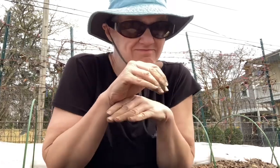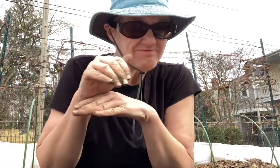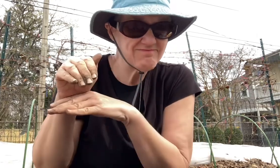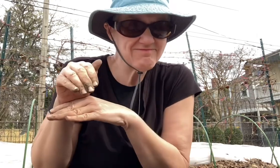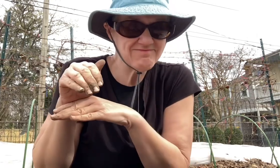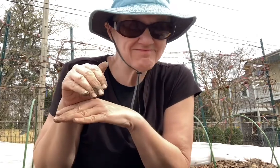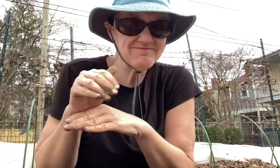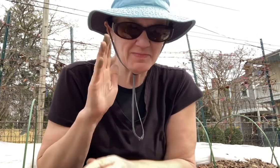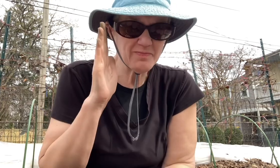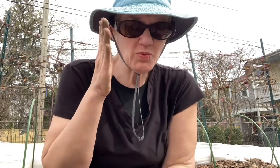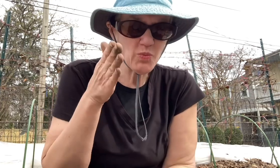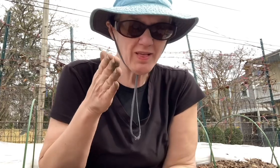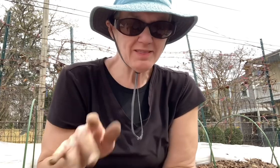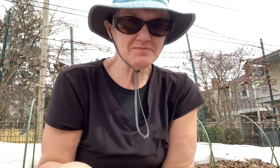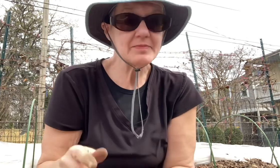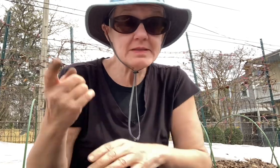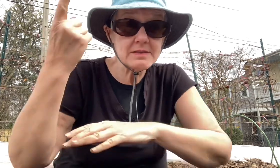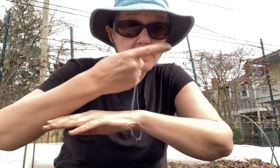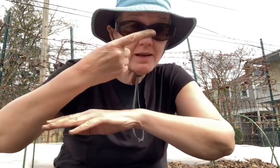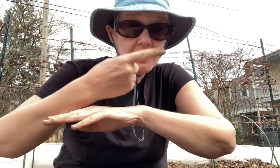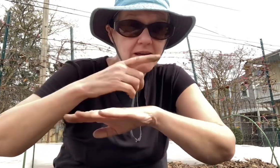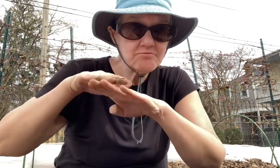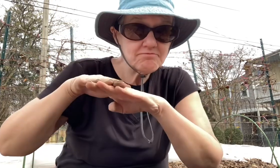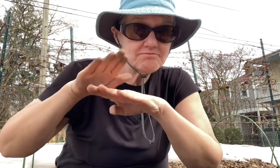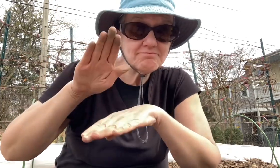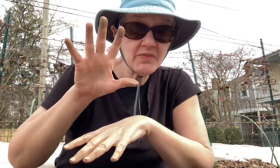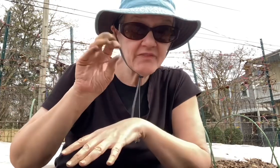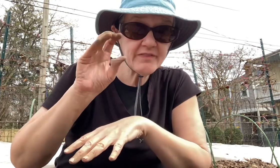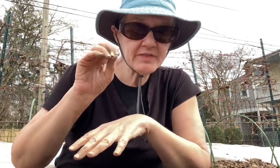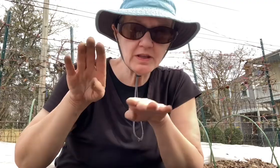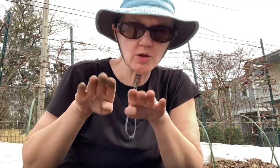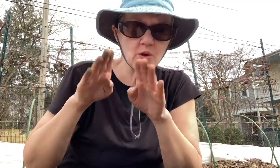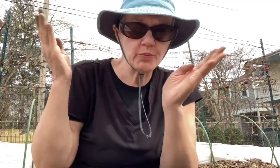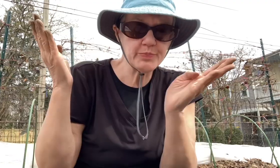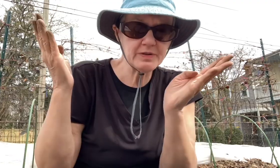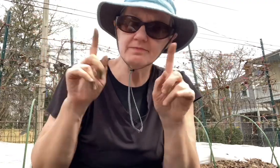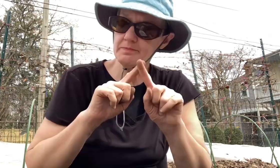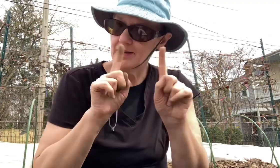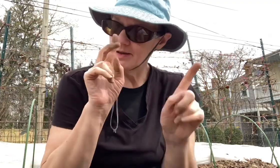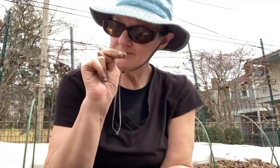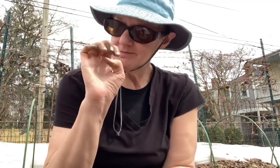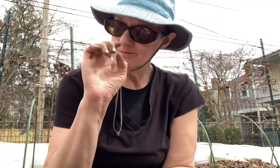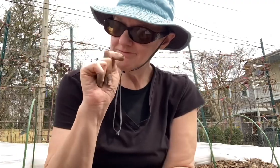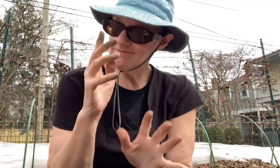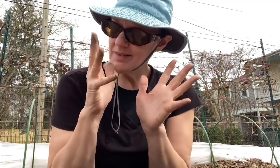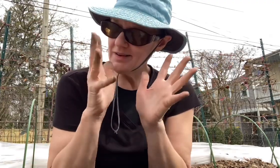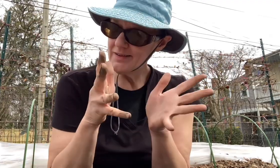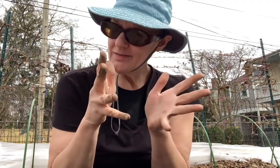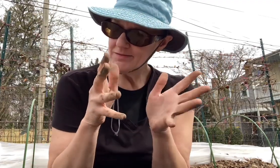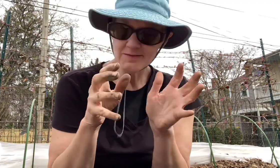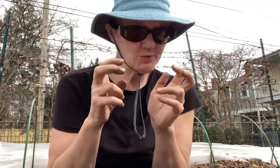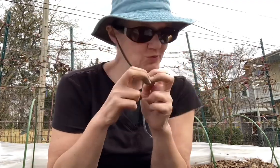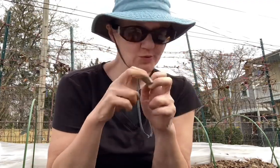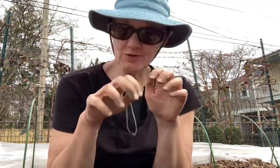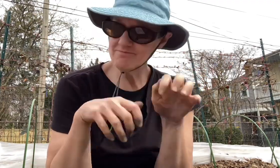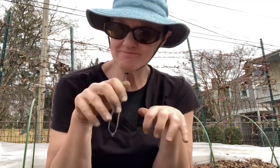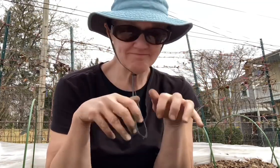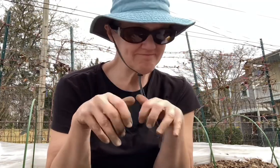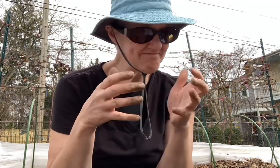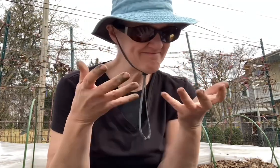It's still cold here at nights. Now, when it's above 50 degrees during the day, I'll open the fleece,